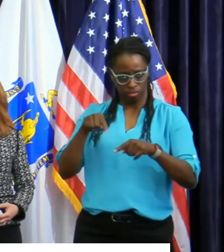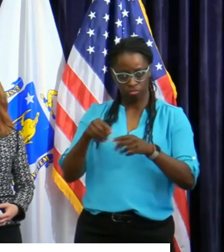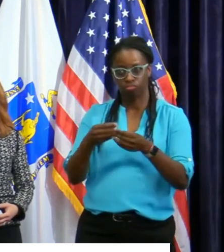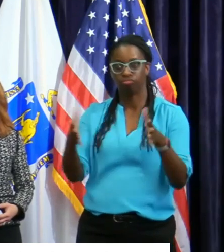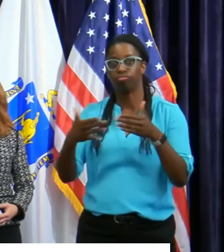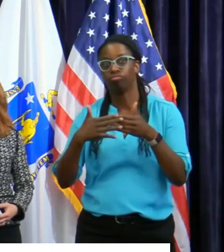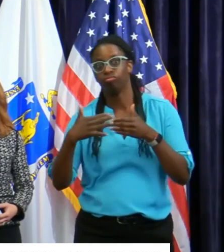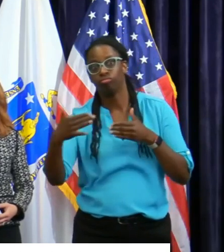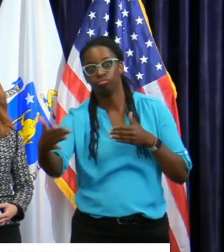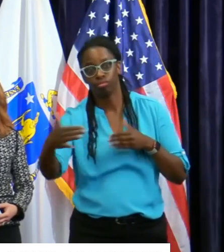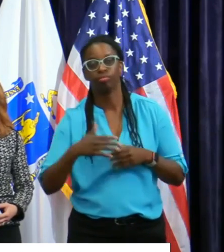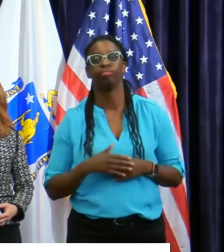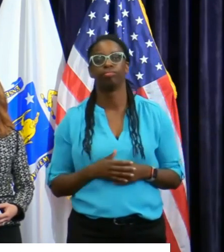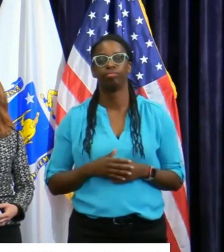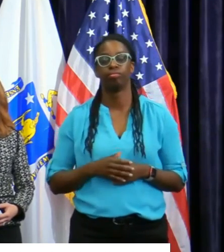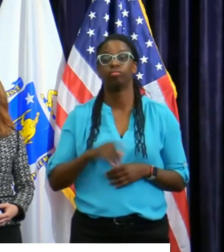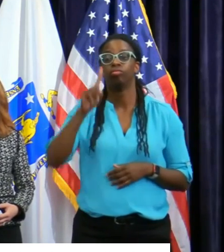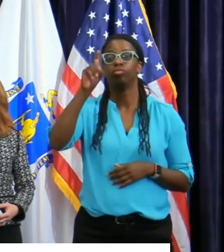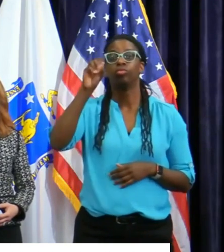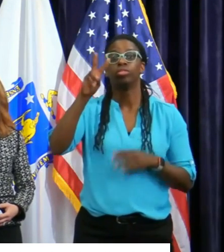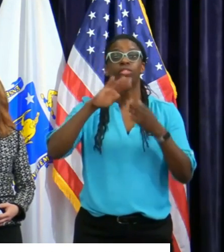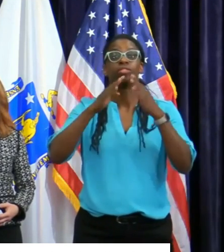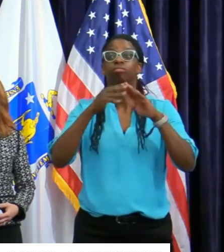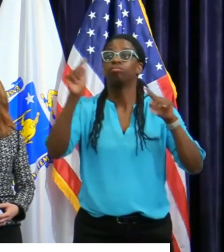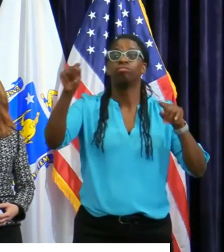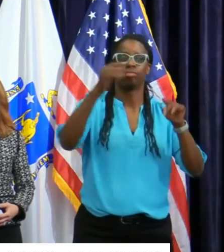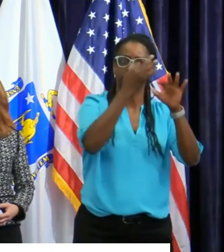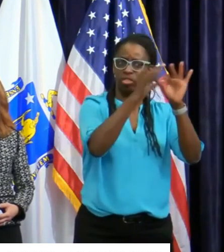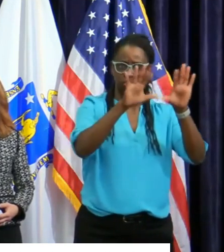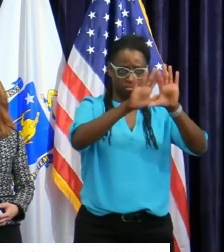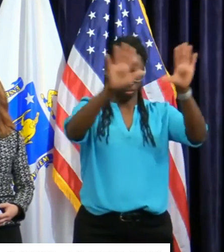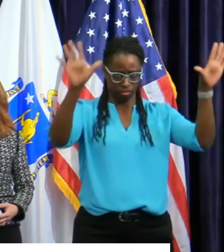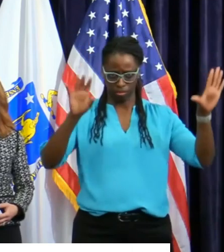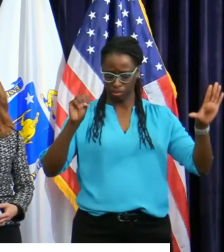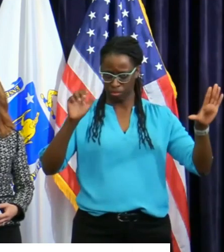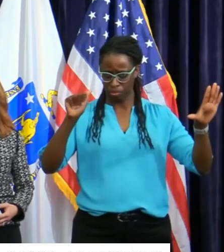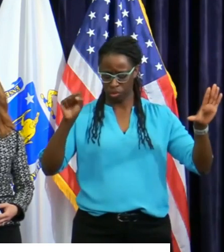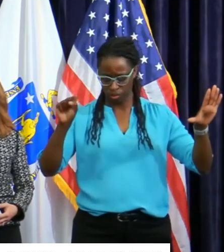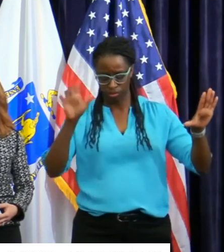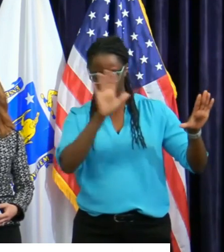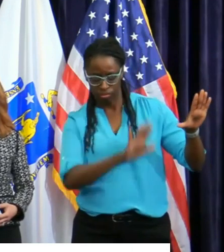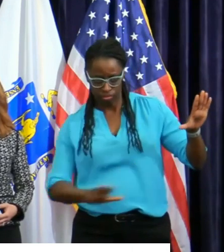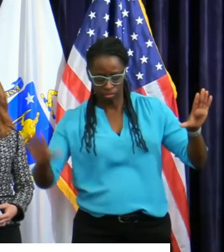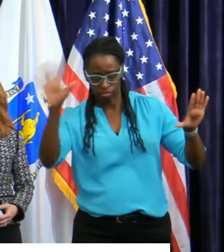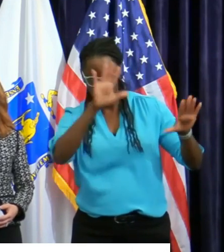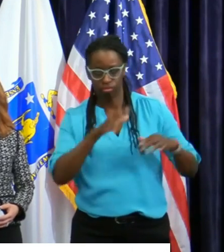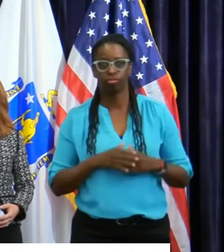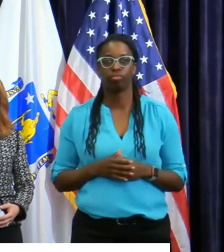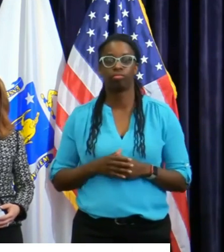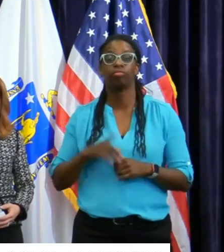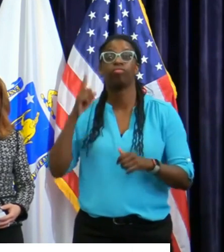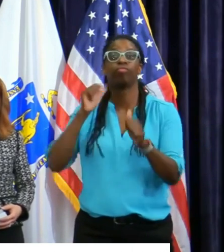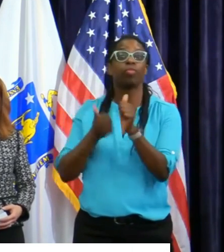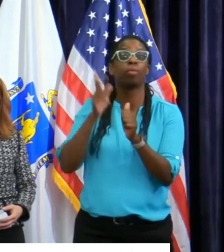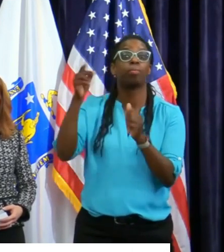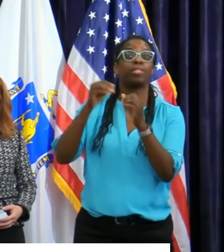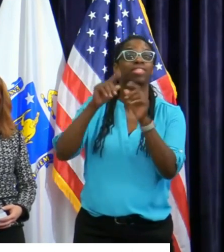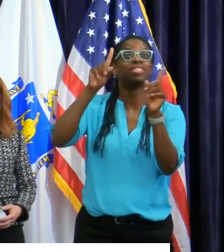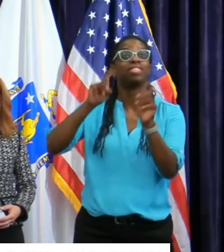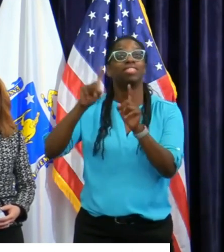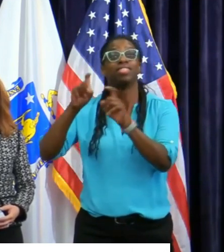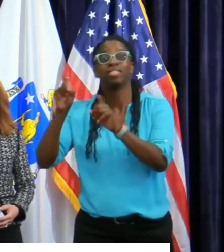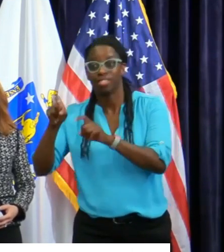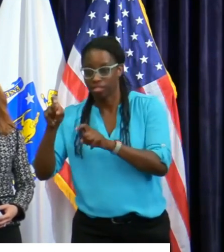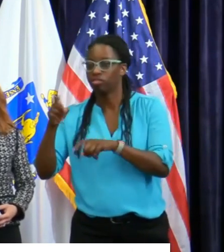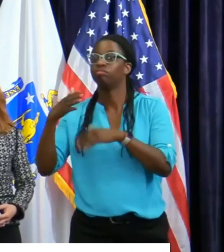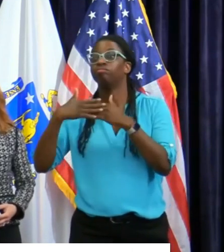2.1 million rapid tests, and it will allow for a recurring supply for all communities on a go-forward basis. We'll obviously